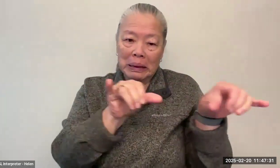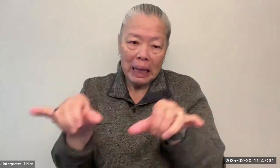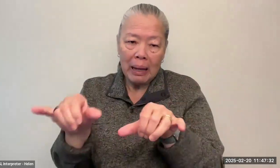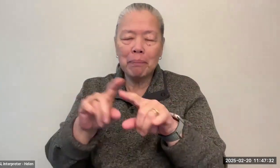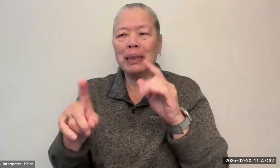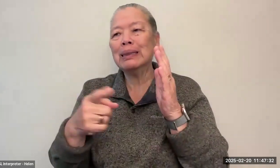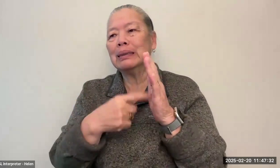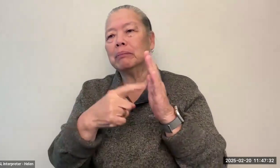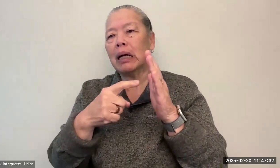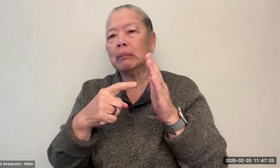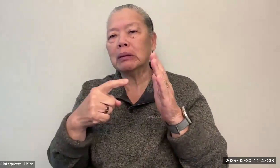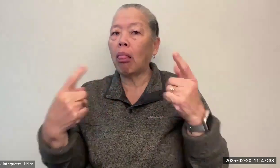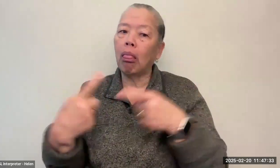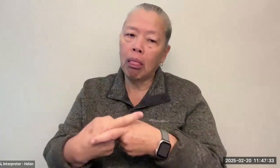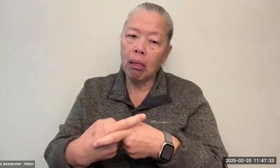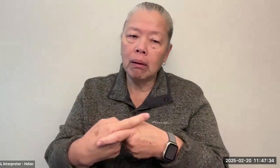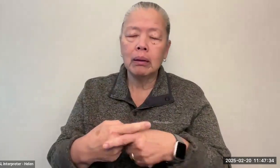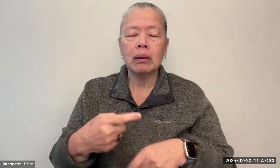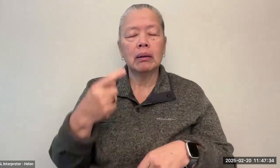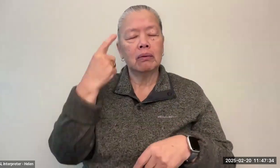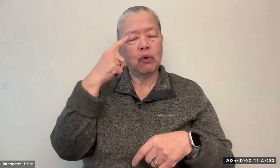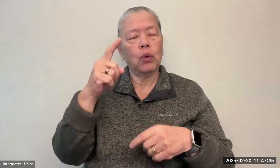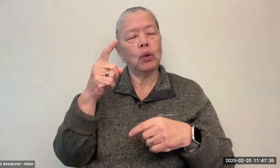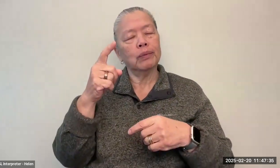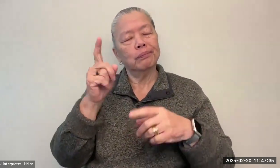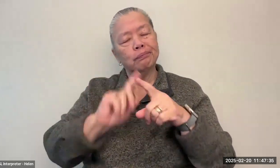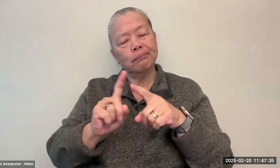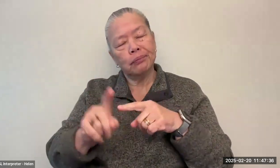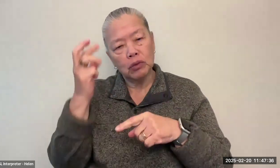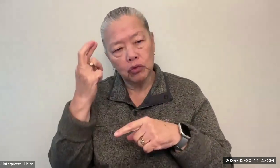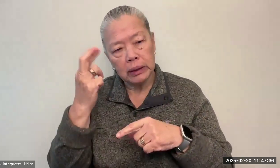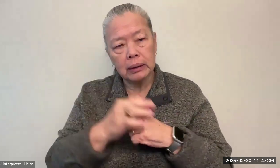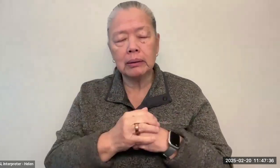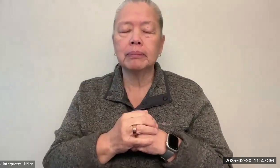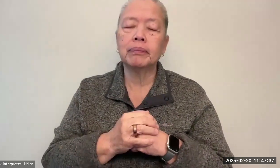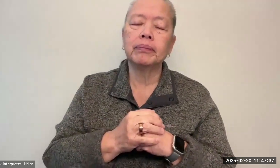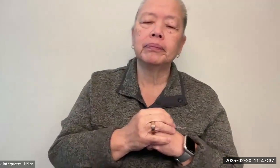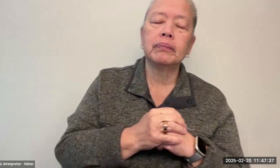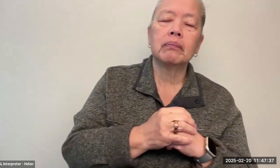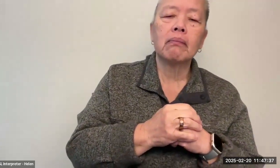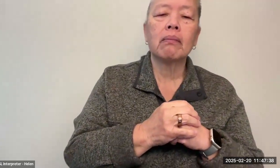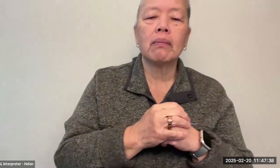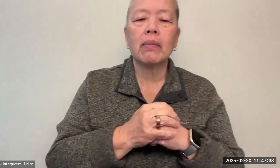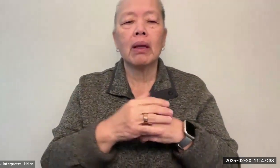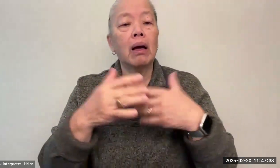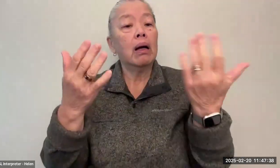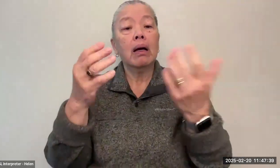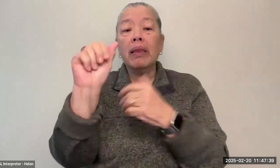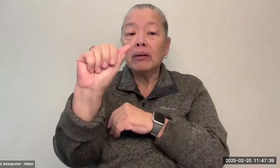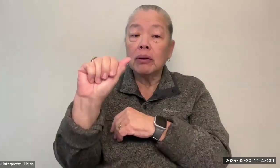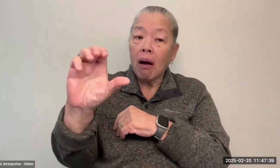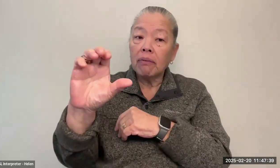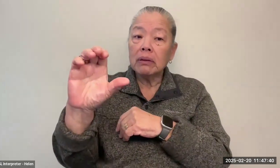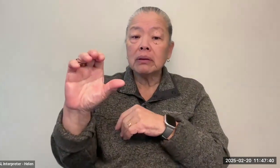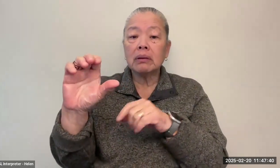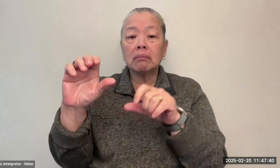gap for a variety of reasons. I mean, the conferences will have the